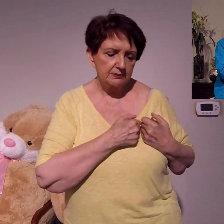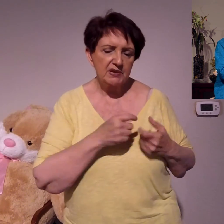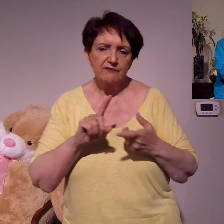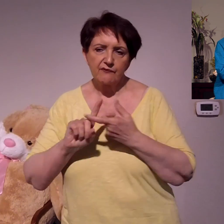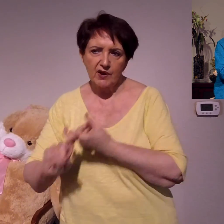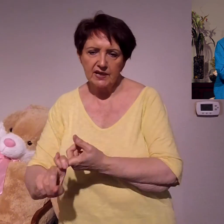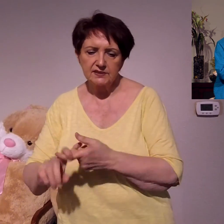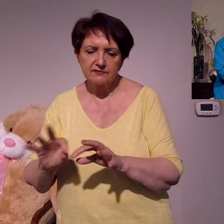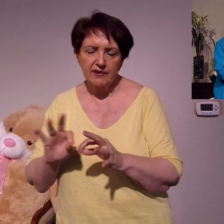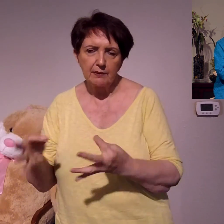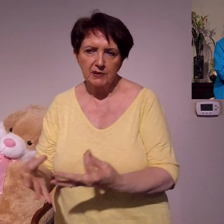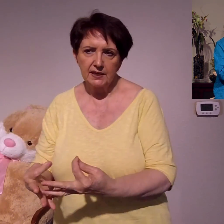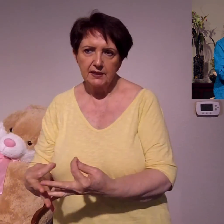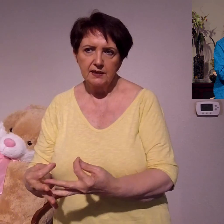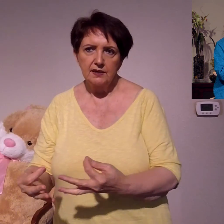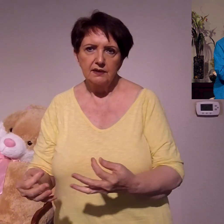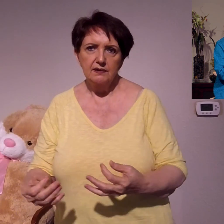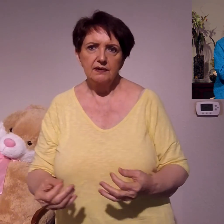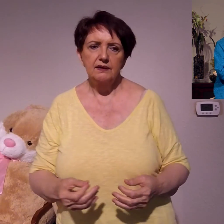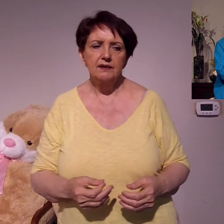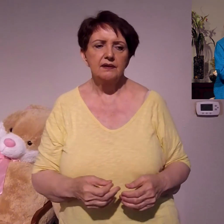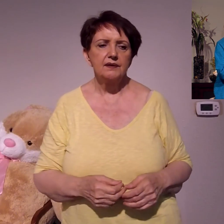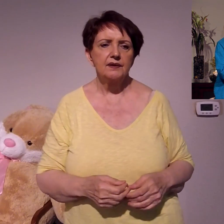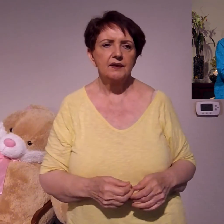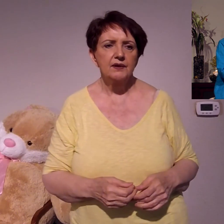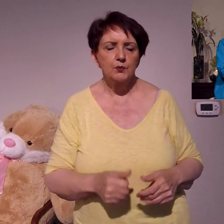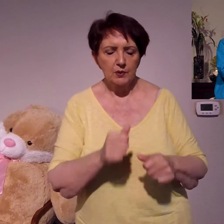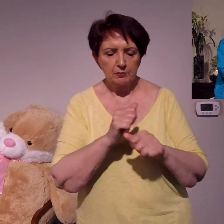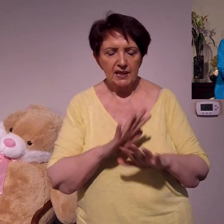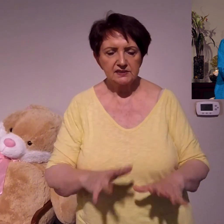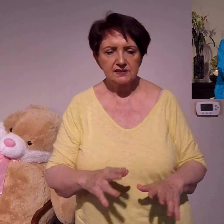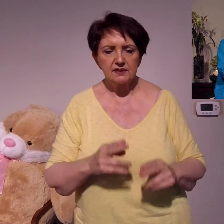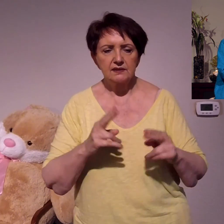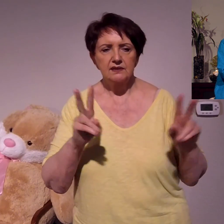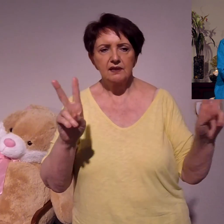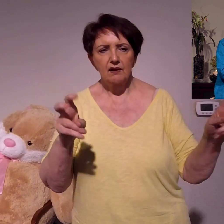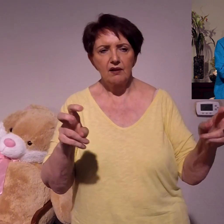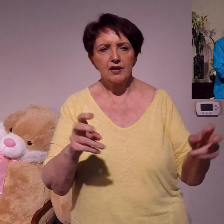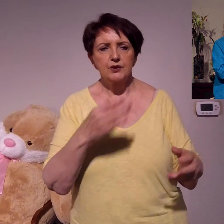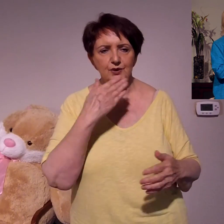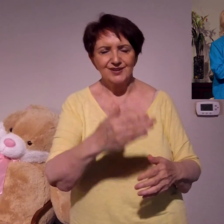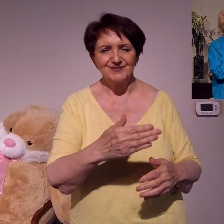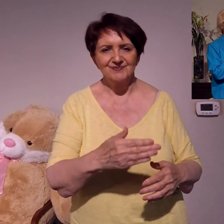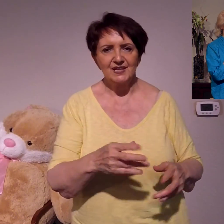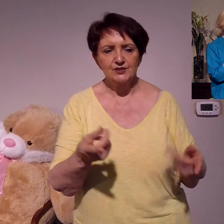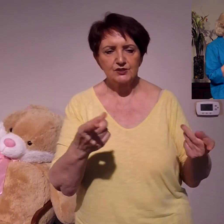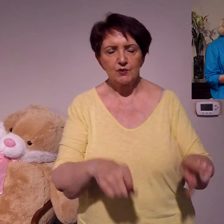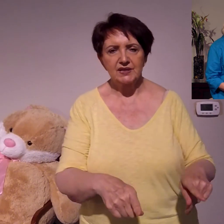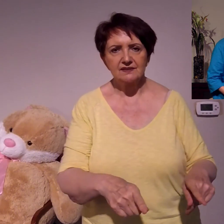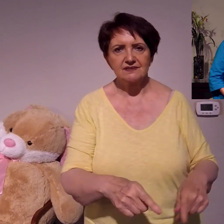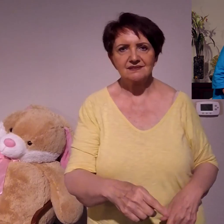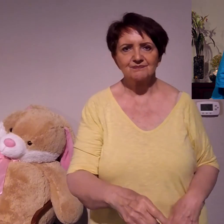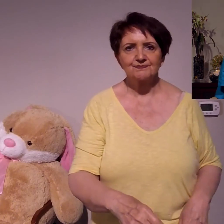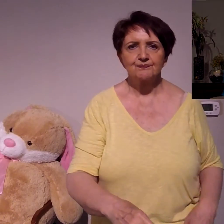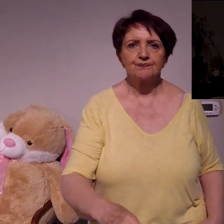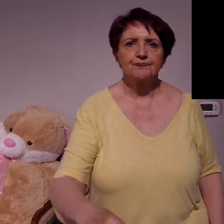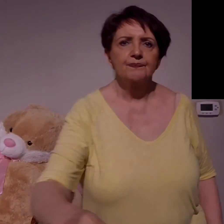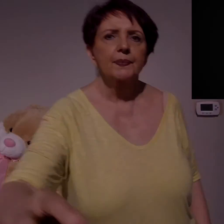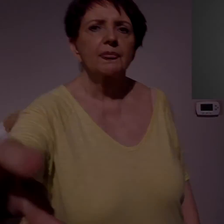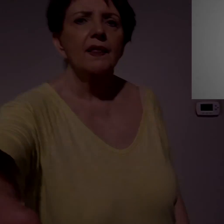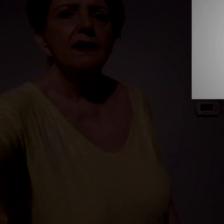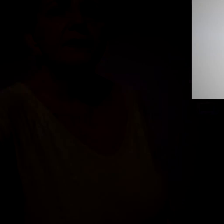digital clock. On 3, you know what it is. 1, 2, 3. 401. Yay. So start